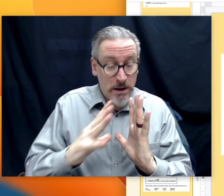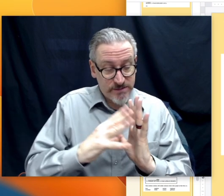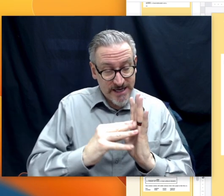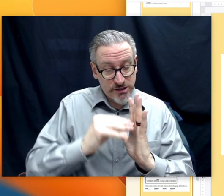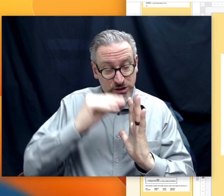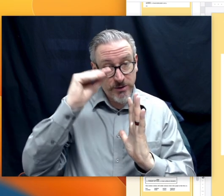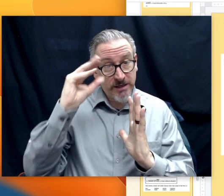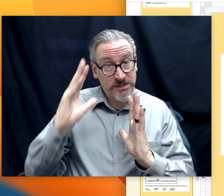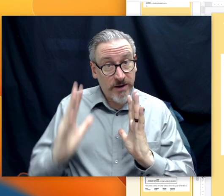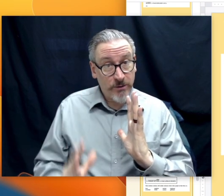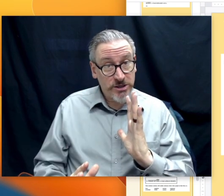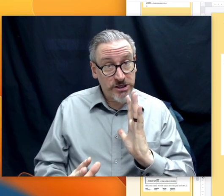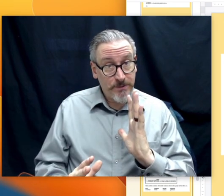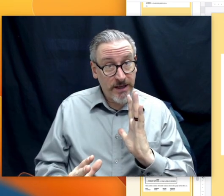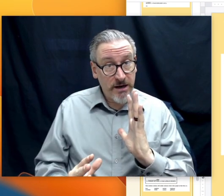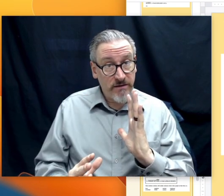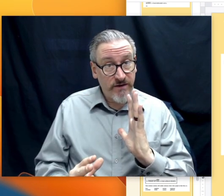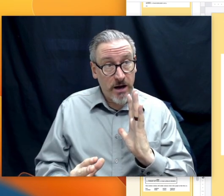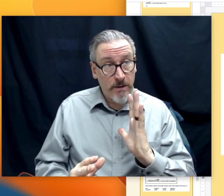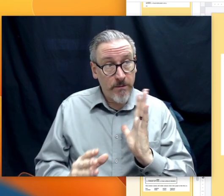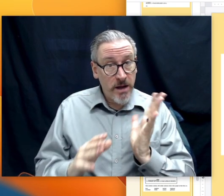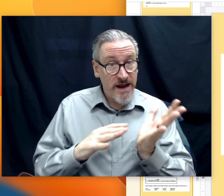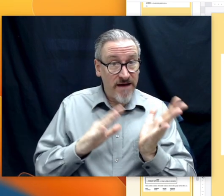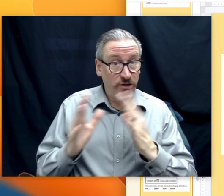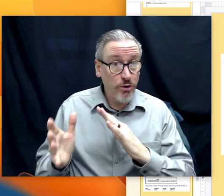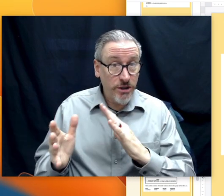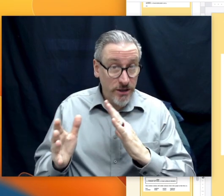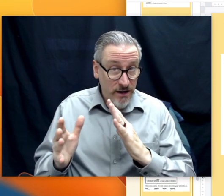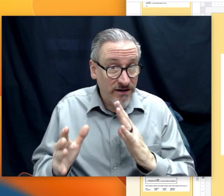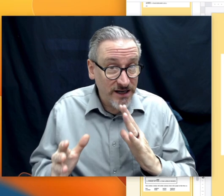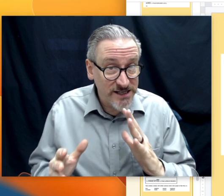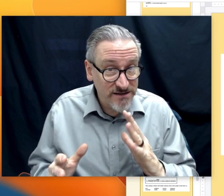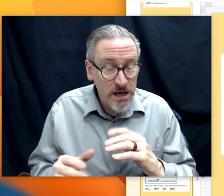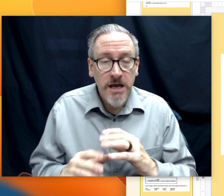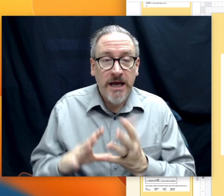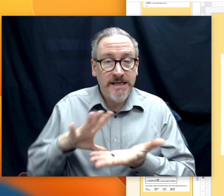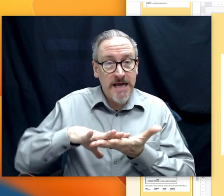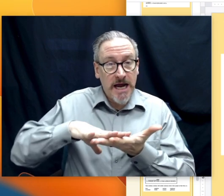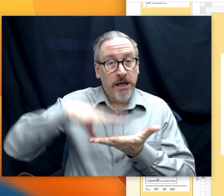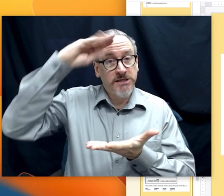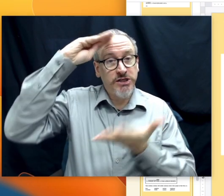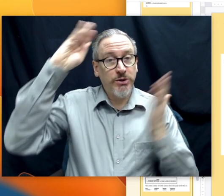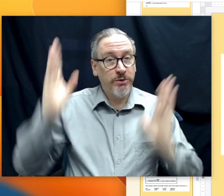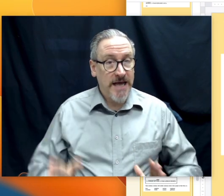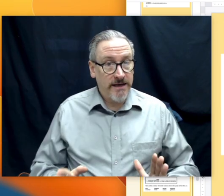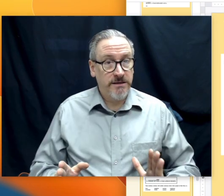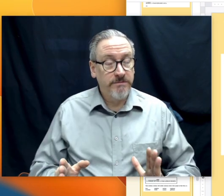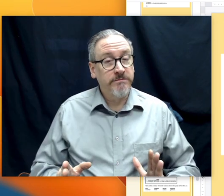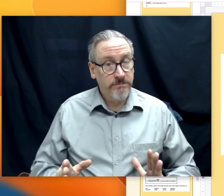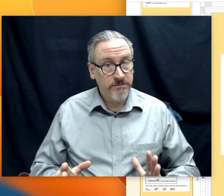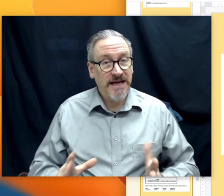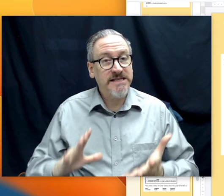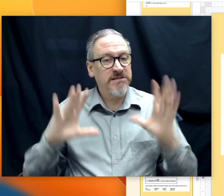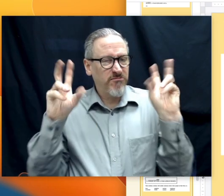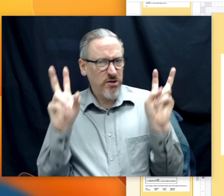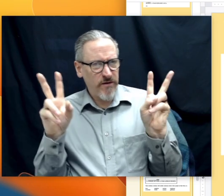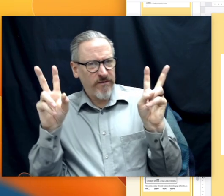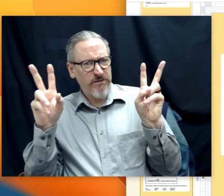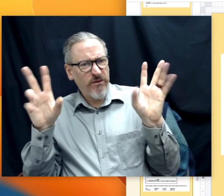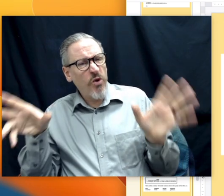Now I'm saying student this way, which is a bit of an evolution of it. Right? It's not student.